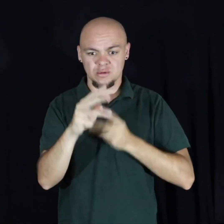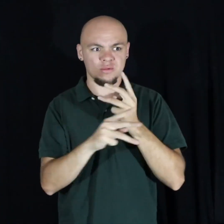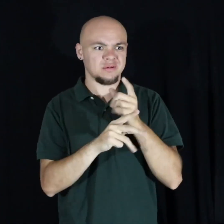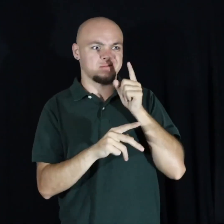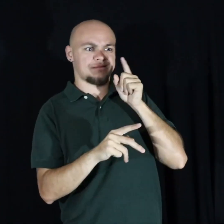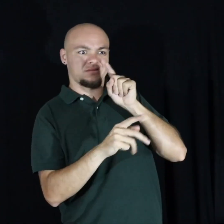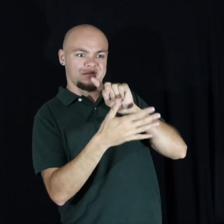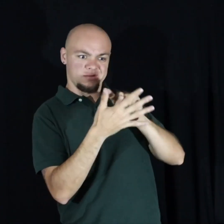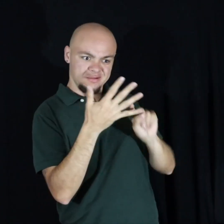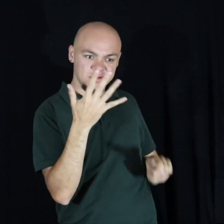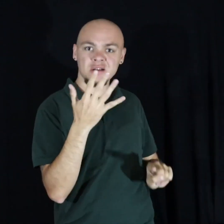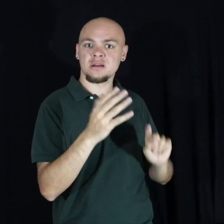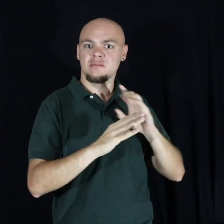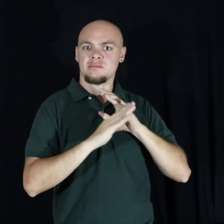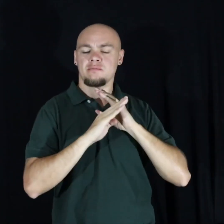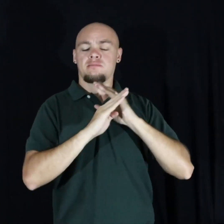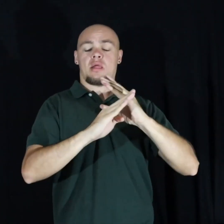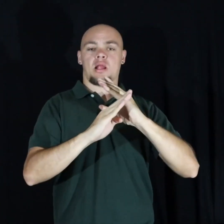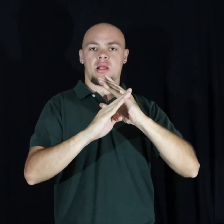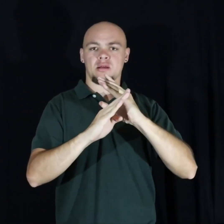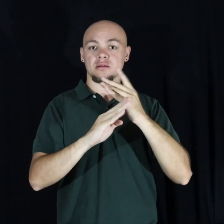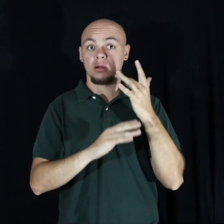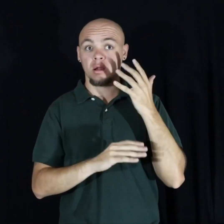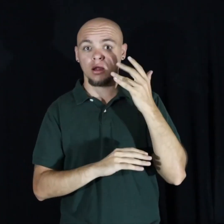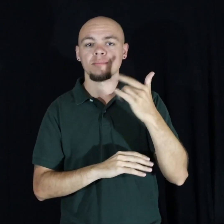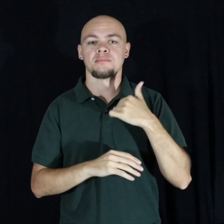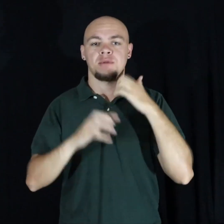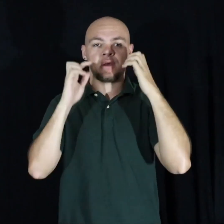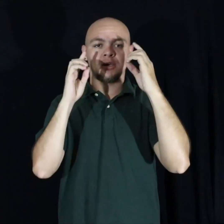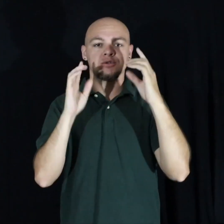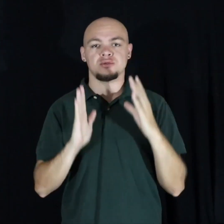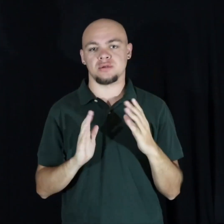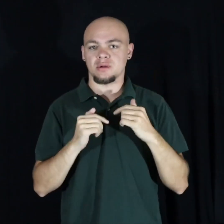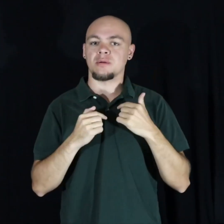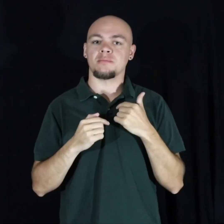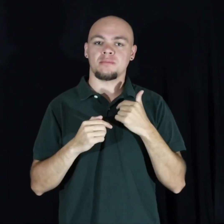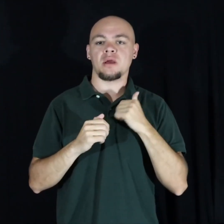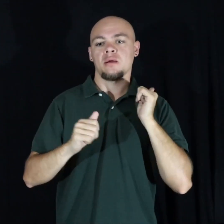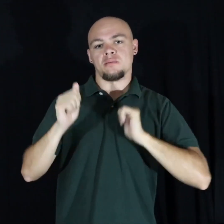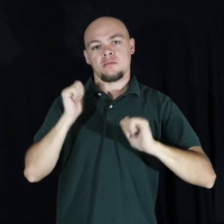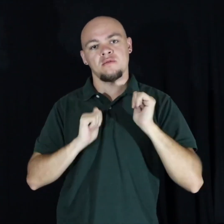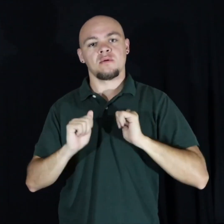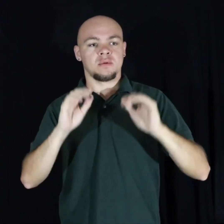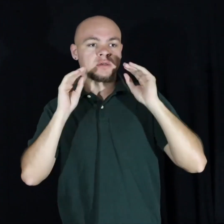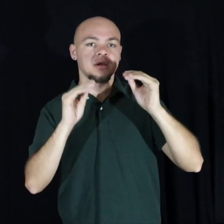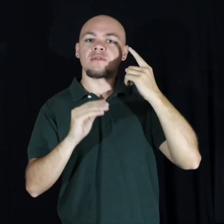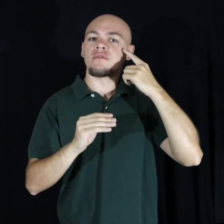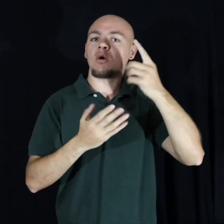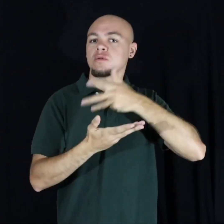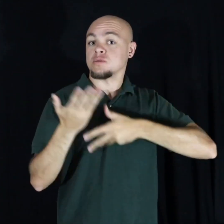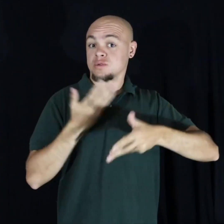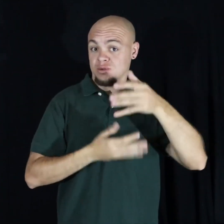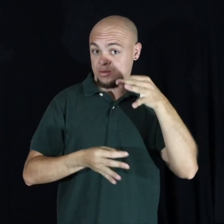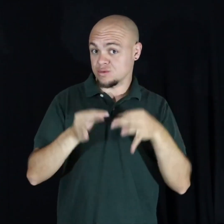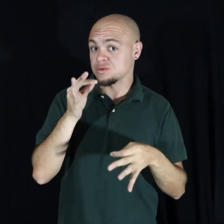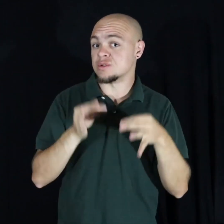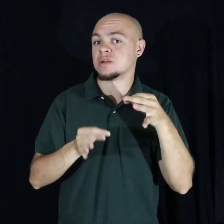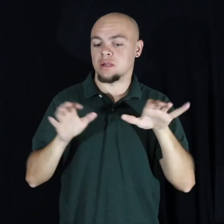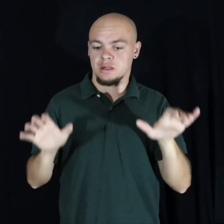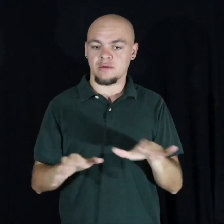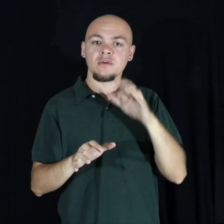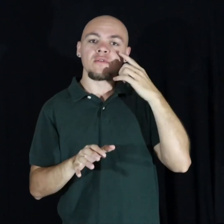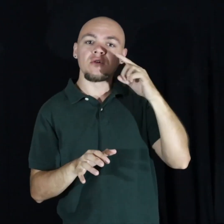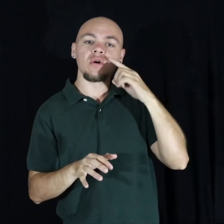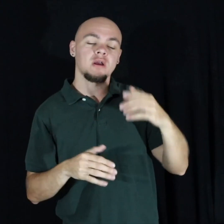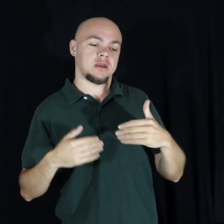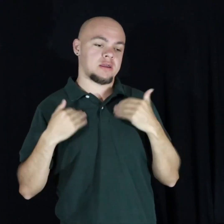right? So now fast forward. I'm an educator. I teach creative writing, performance, and theater as a form of social justice and activism to mostly young